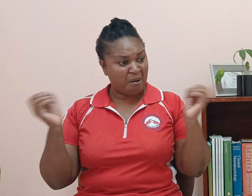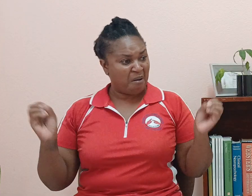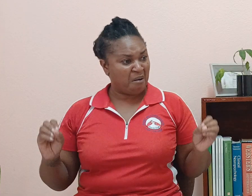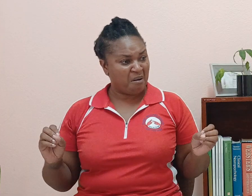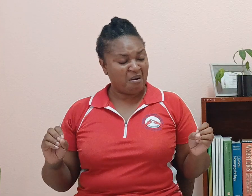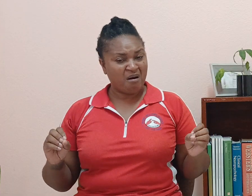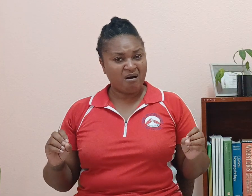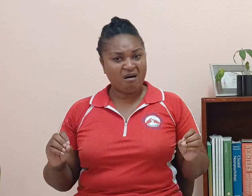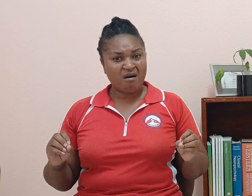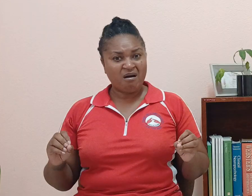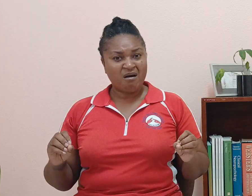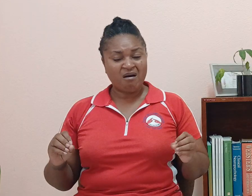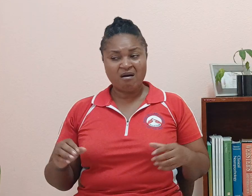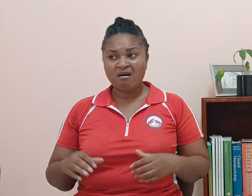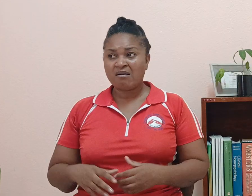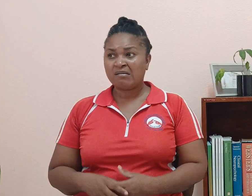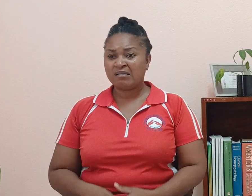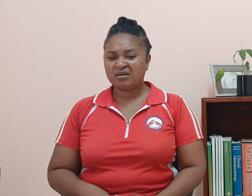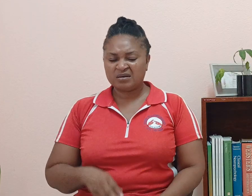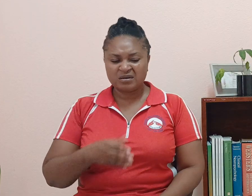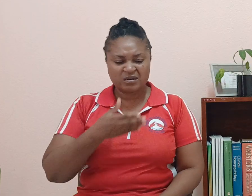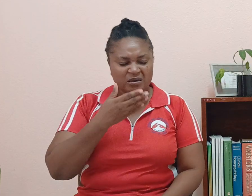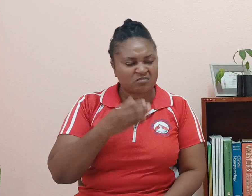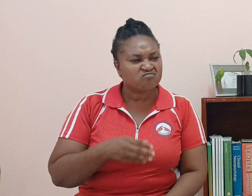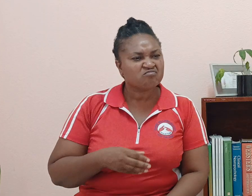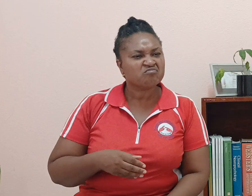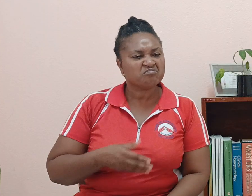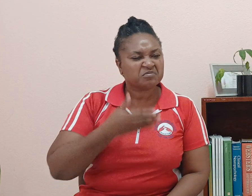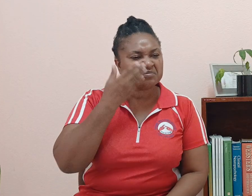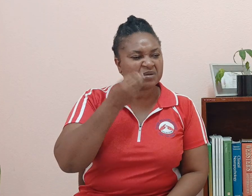and they didn't even smell of smoke.